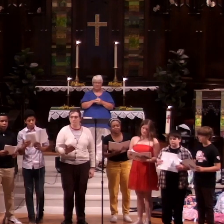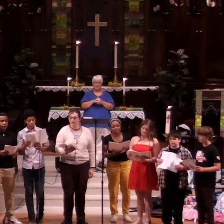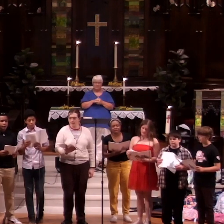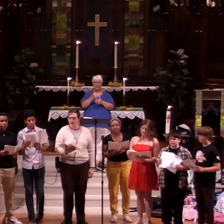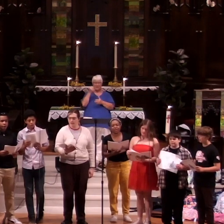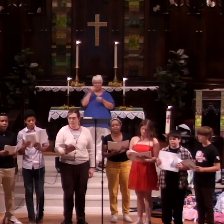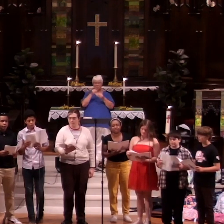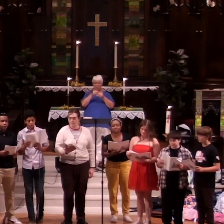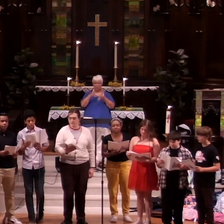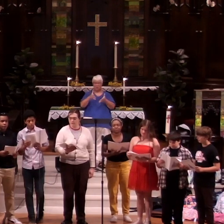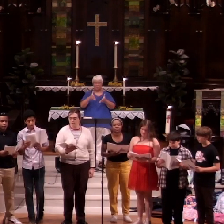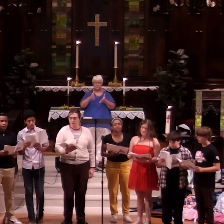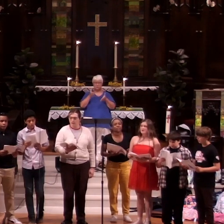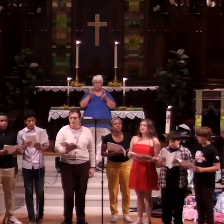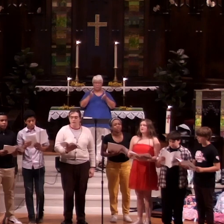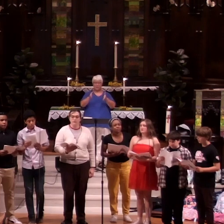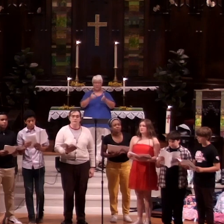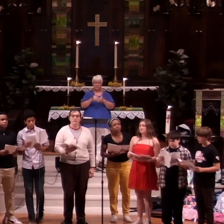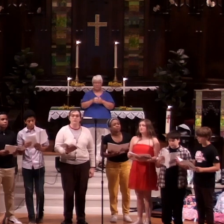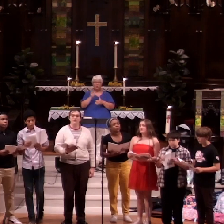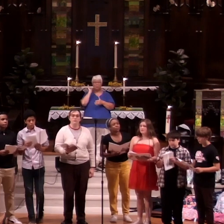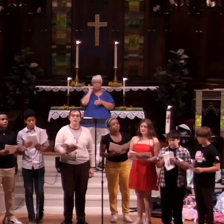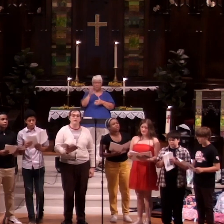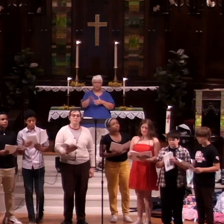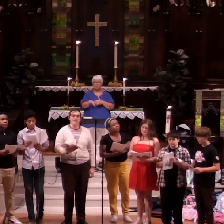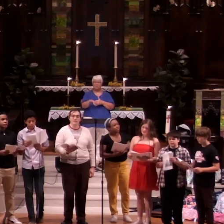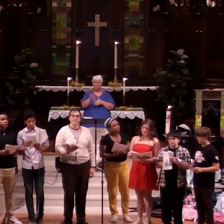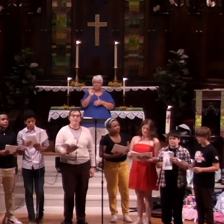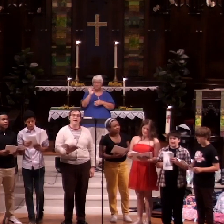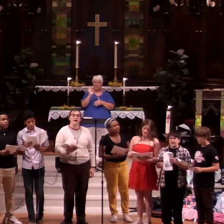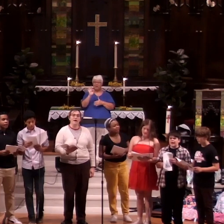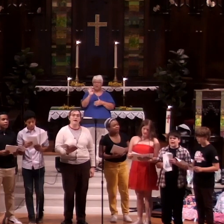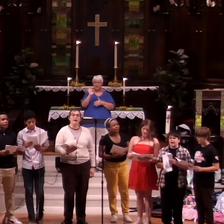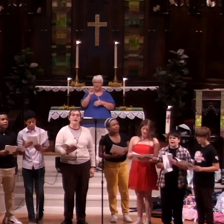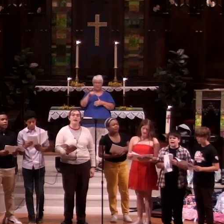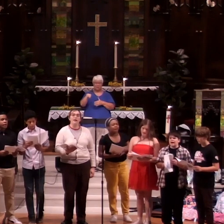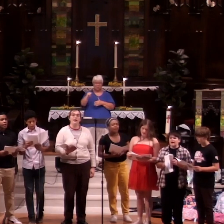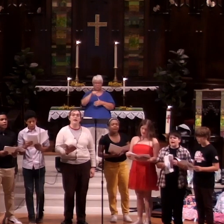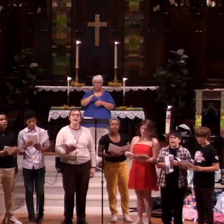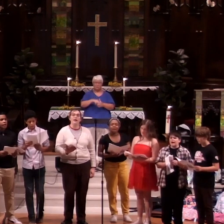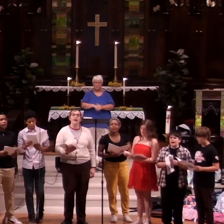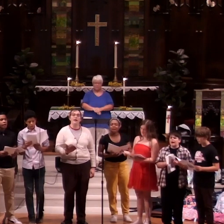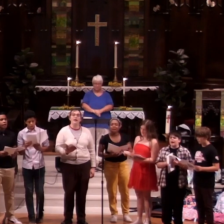look around, you will be